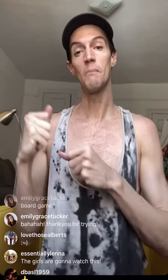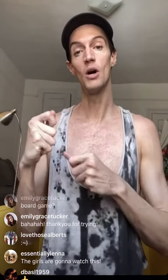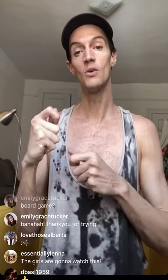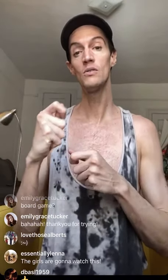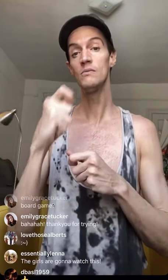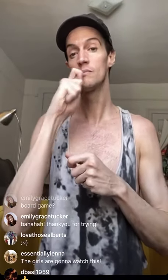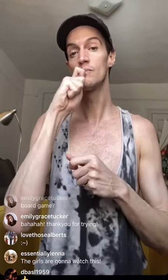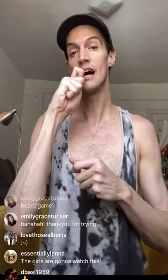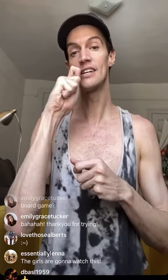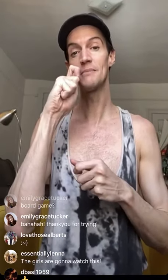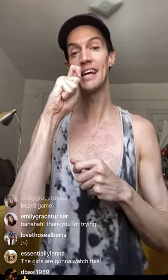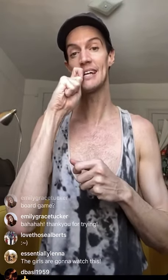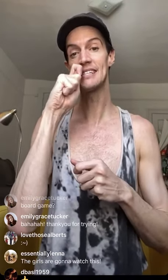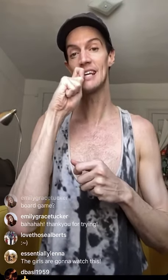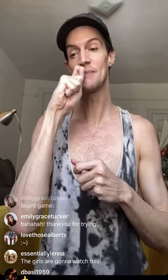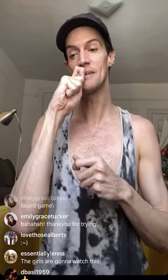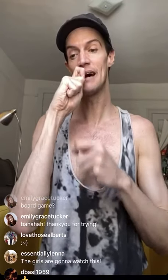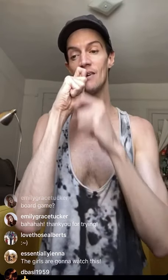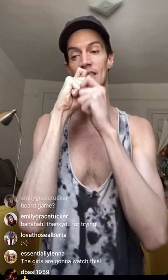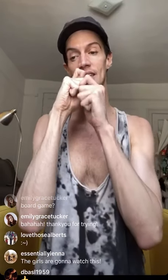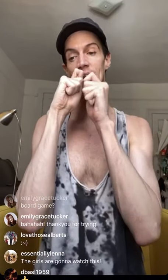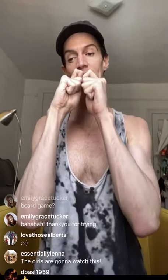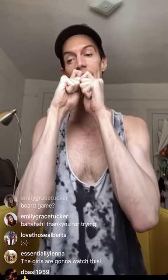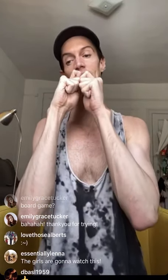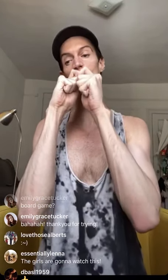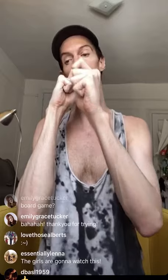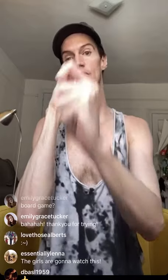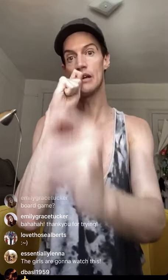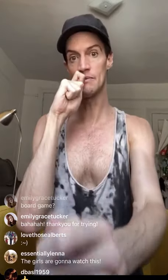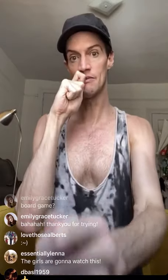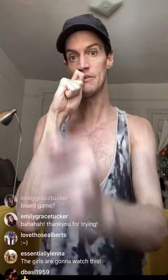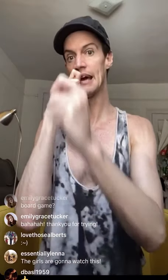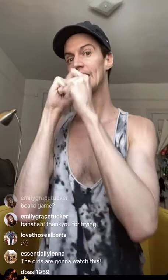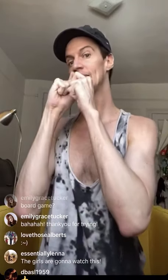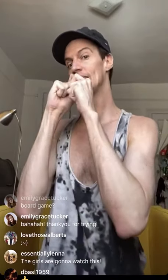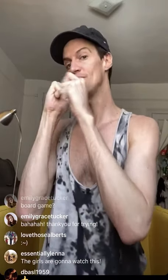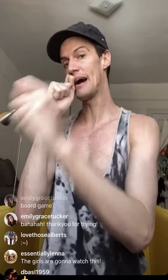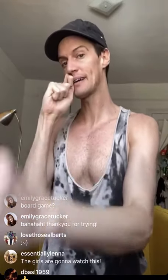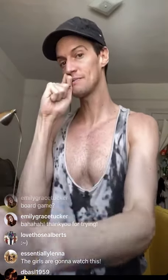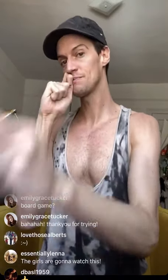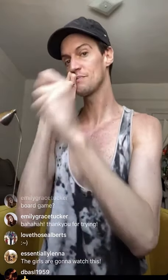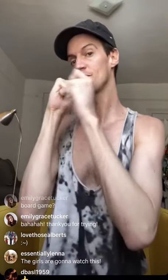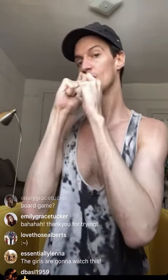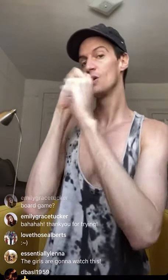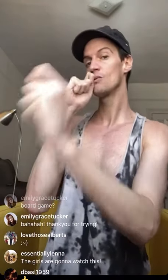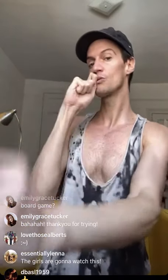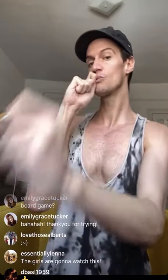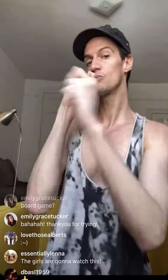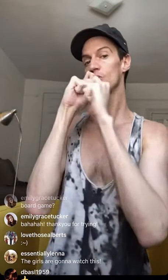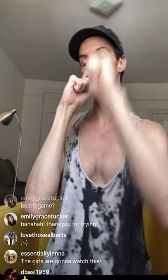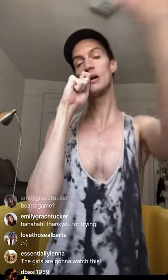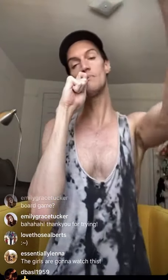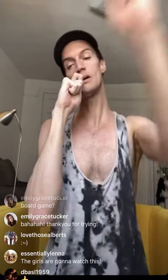trombone, non-dominant hand stays by the mouth. The dominant hand moves up, down, and it back. Boom, boom,